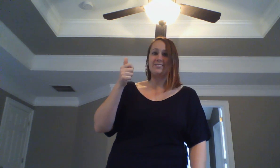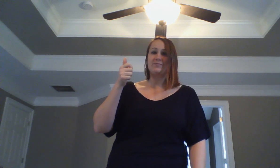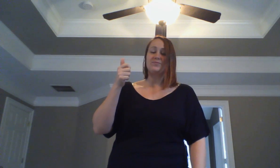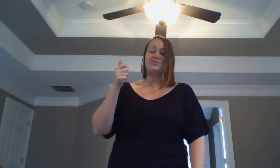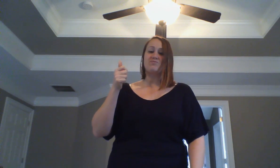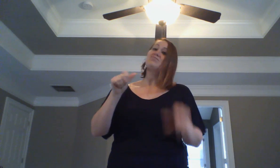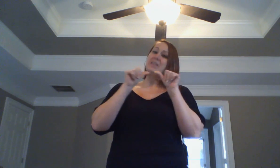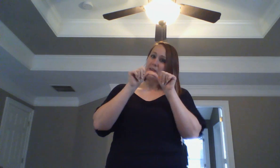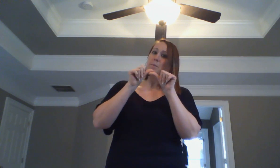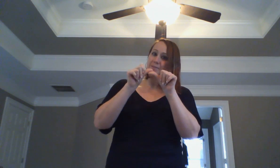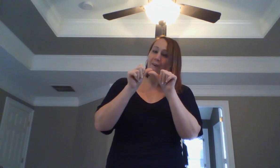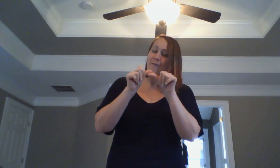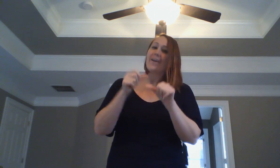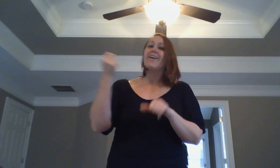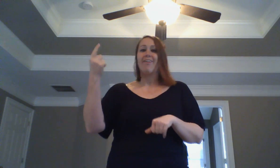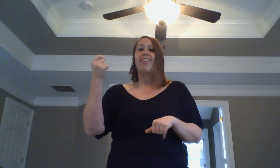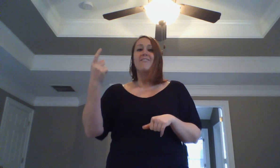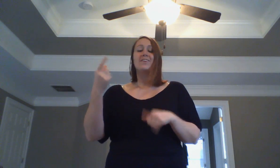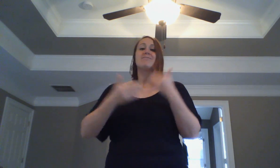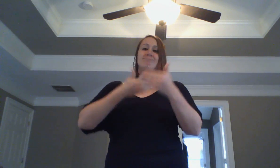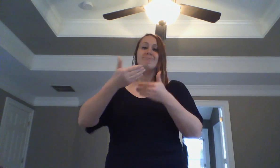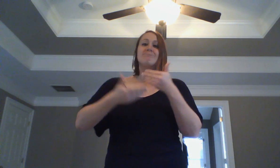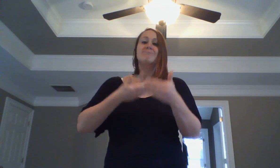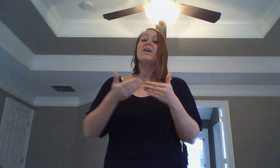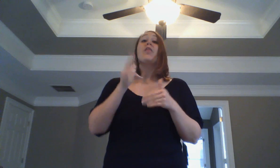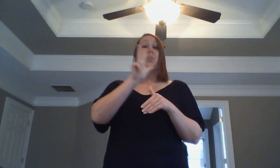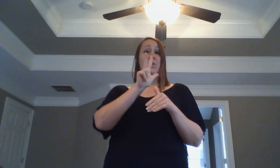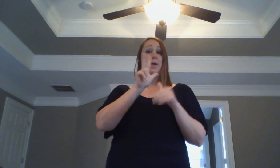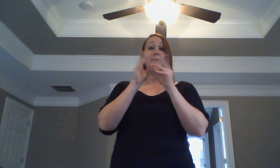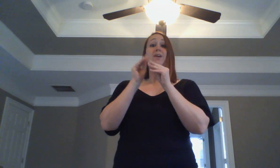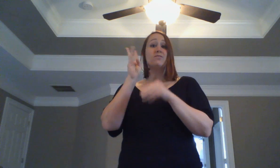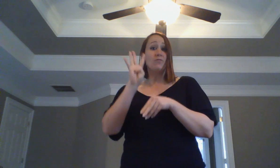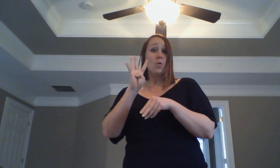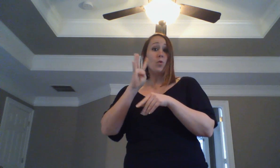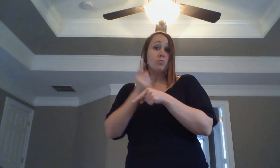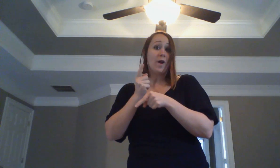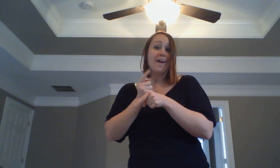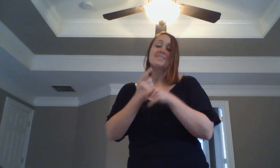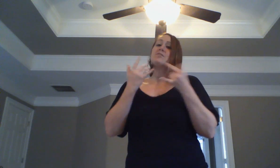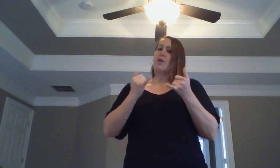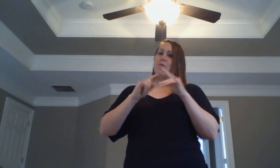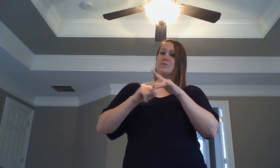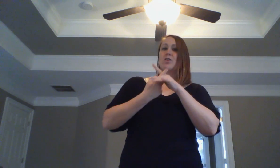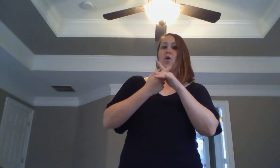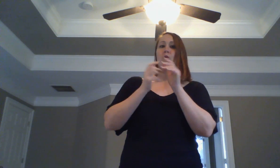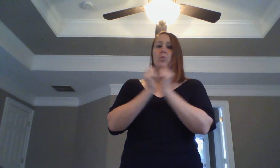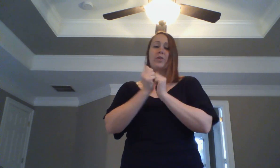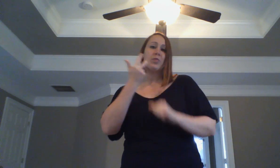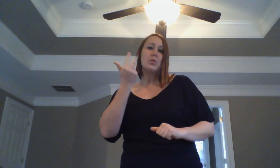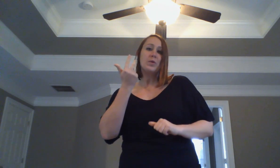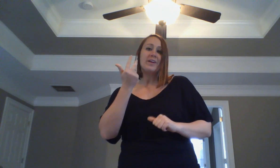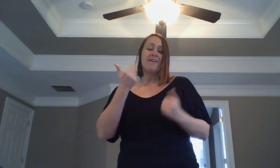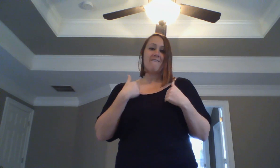Keeps going, 11. So we're saying 3 plus 4. So let's start at 3. So I have 3 here. And we're going